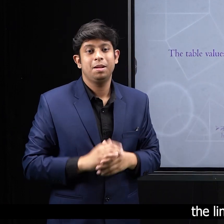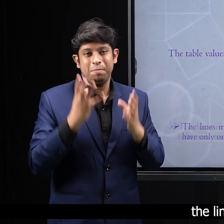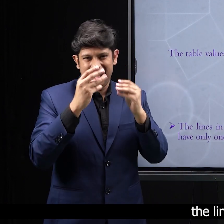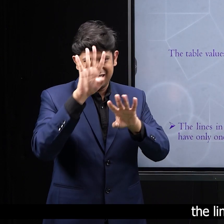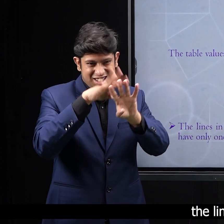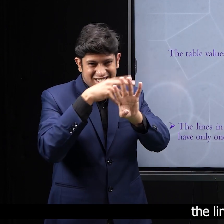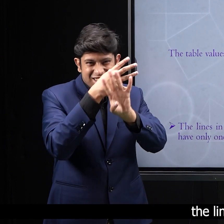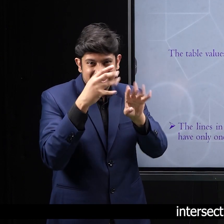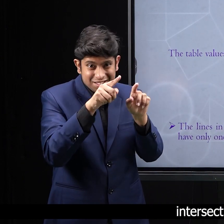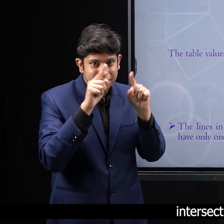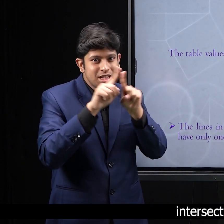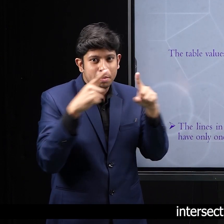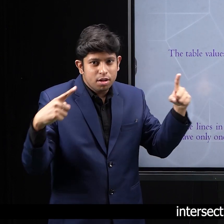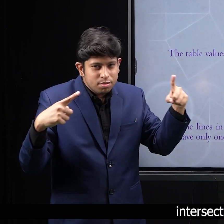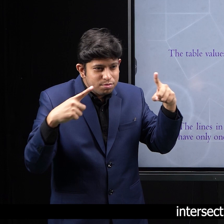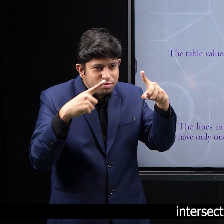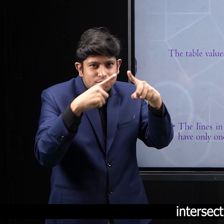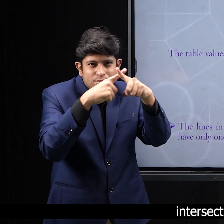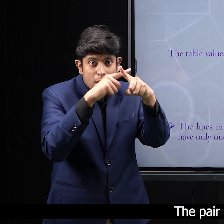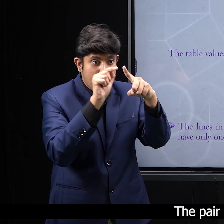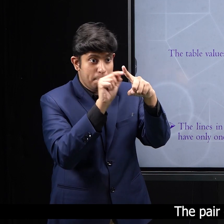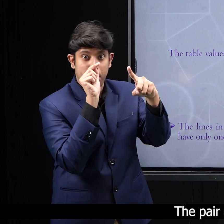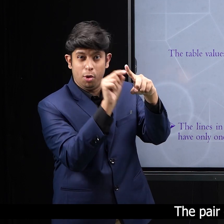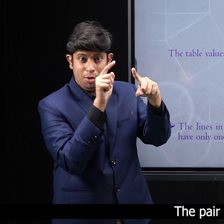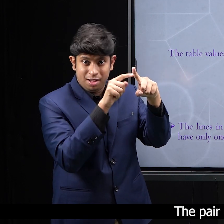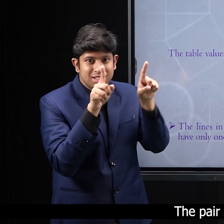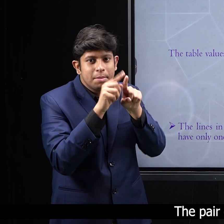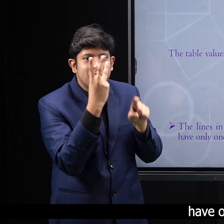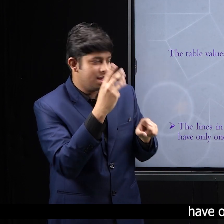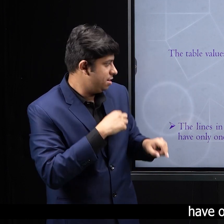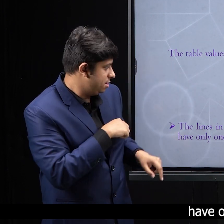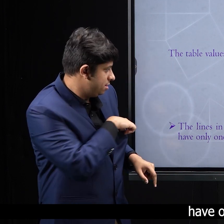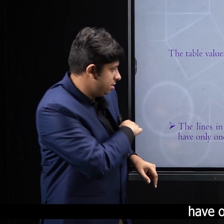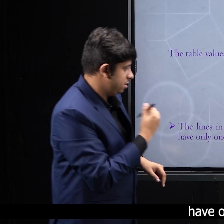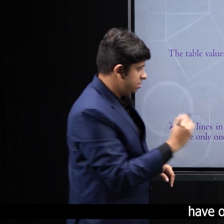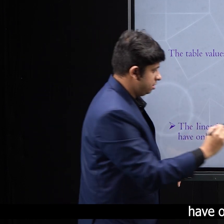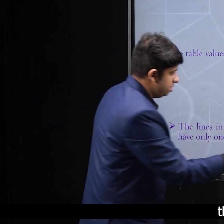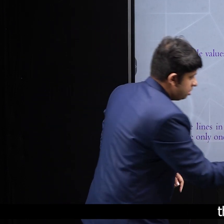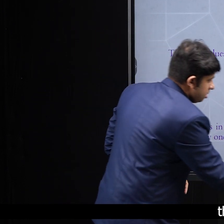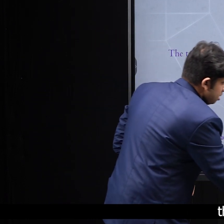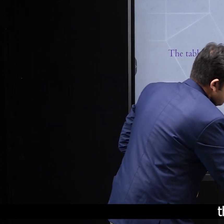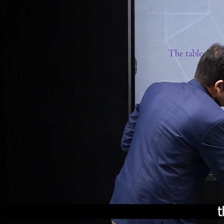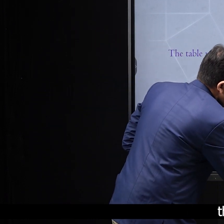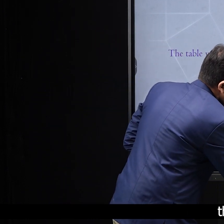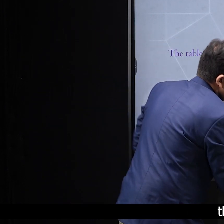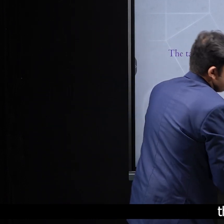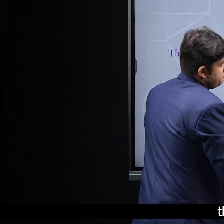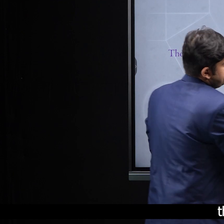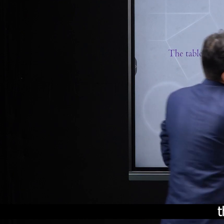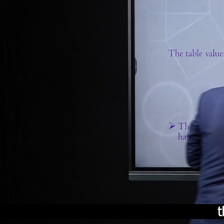the lines in the graph intersect at only one point. The pair of linear equations have only one solution, that is 3, 3,